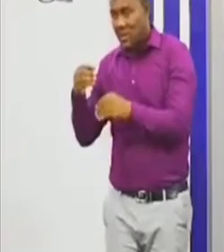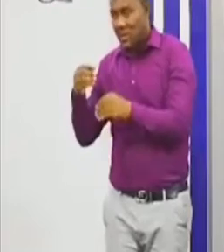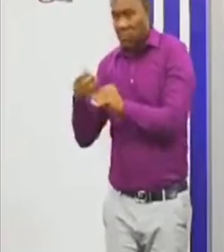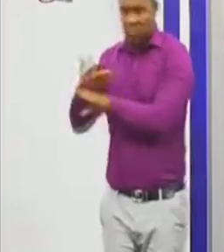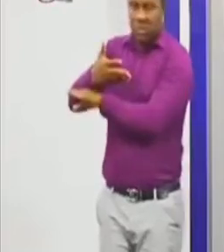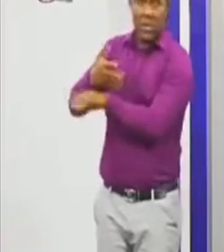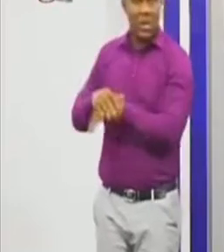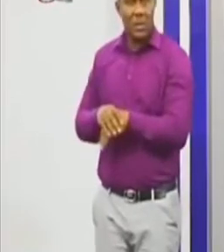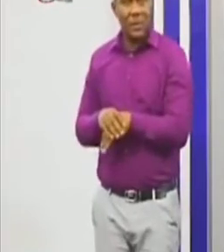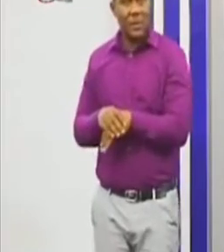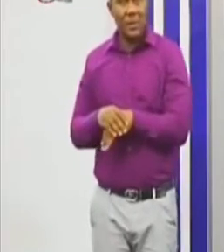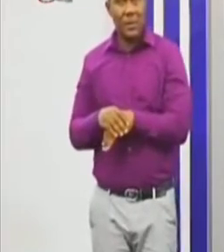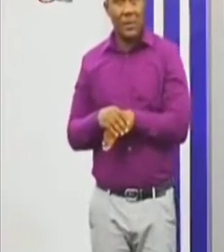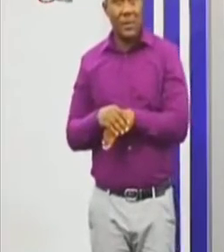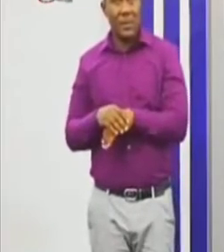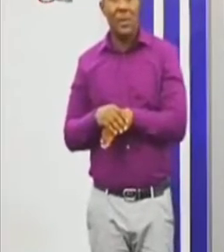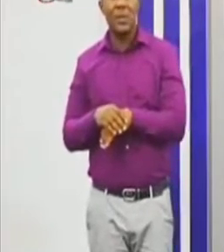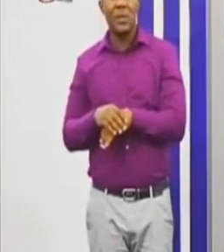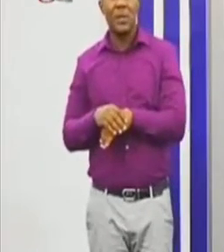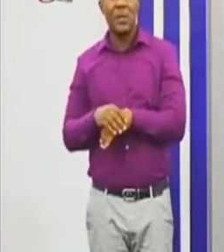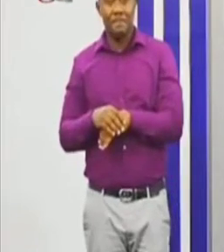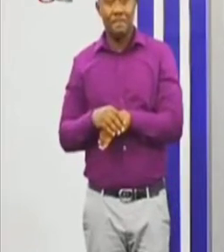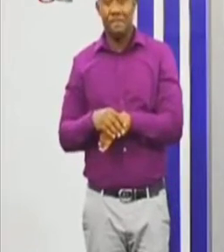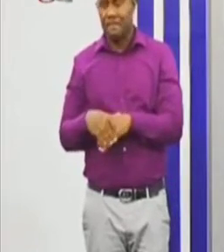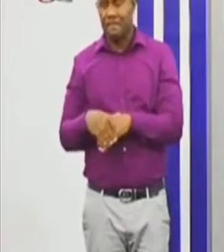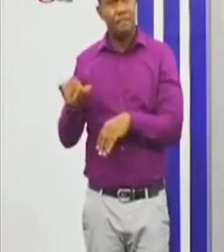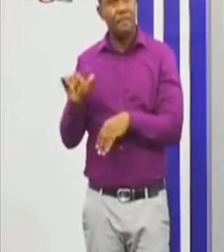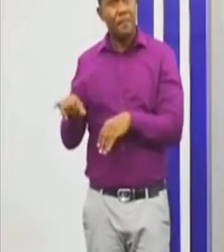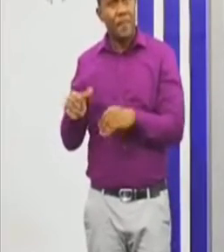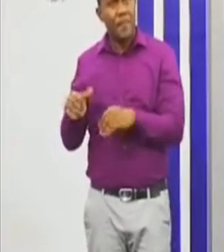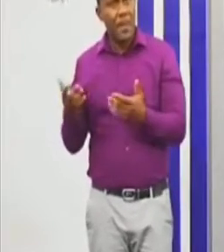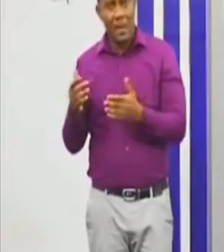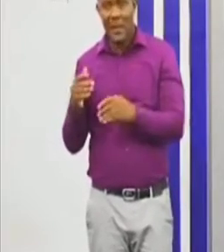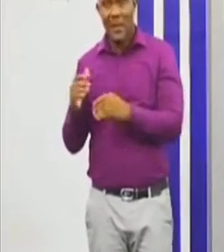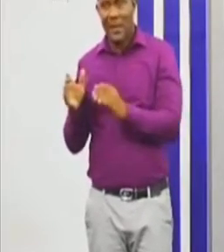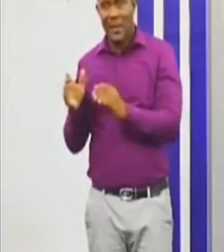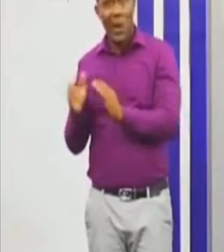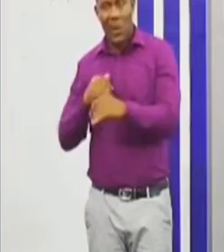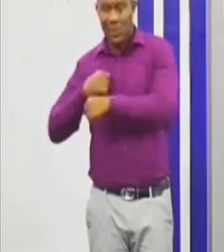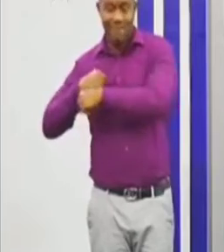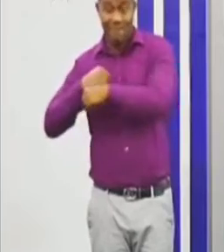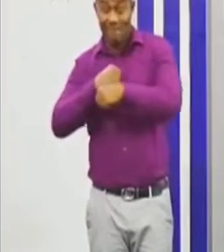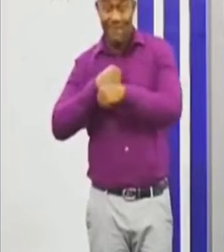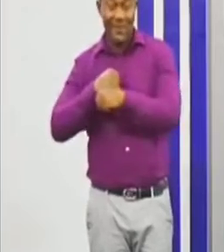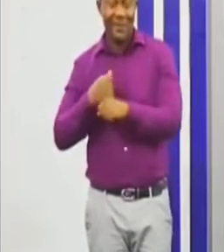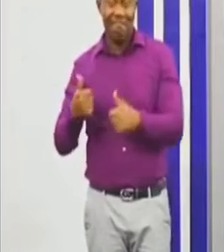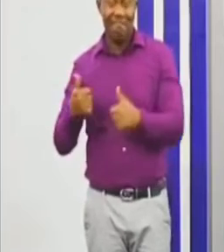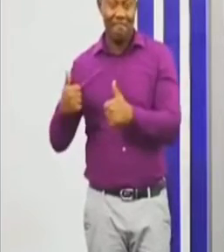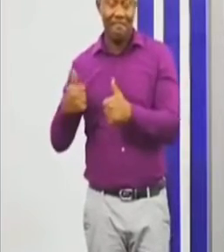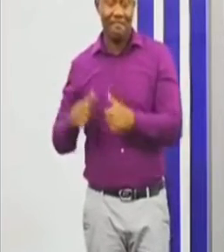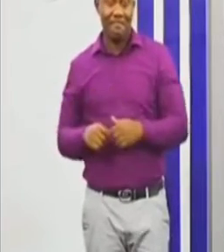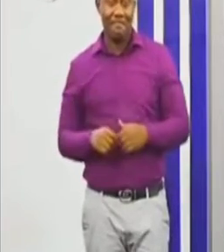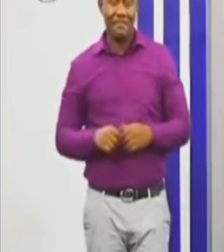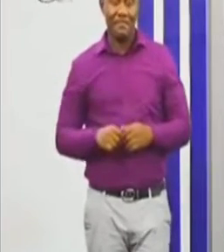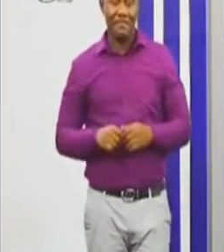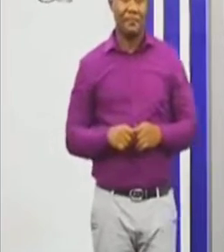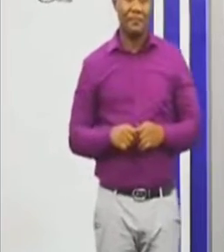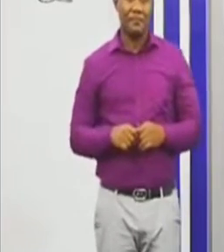foforɔ ɛne mfoni na yɛyi wɔ so ne nso so bambon hyehyɛ ne nyinaa pɛpɛɛpɛ wɔn ho.